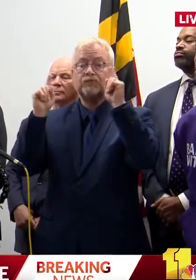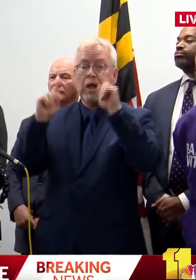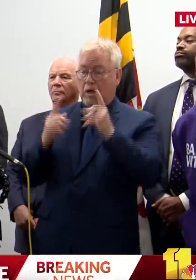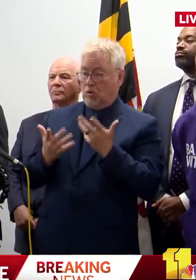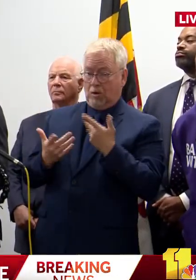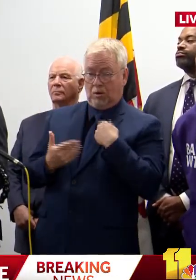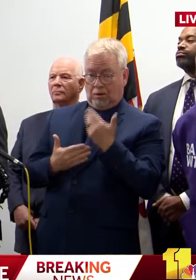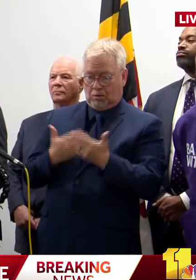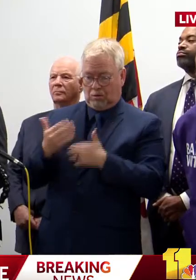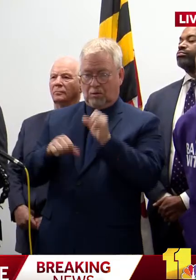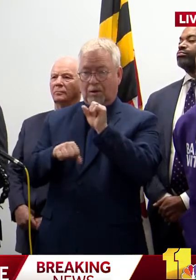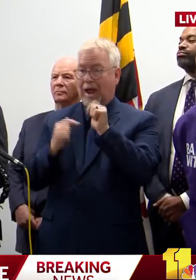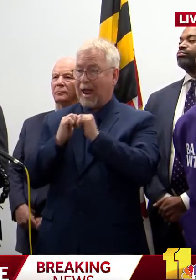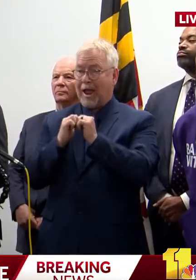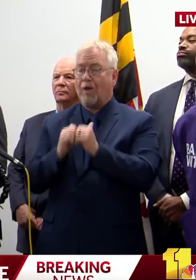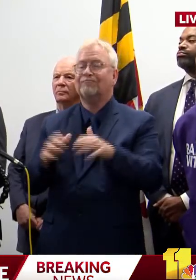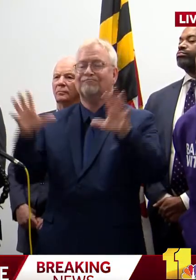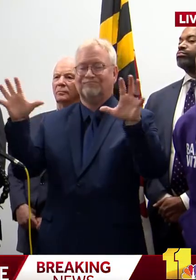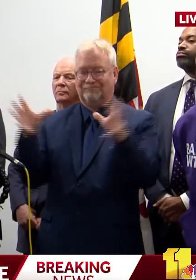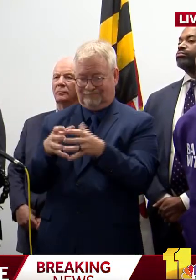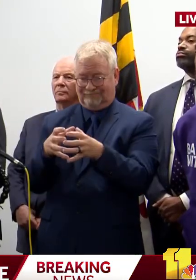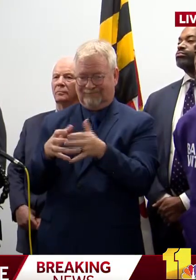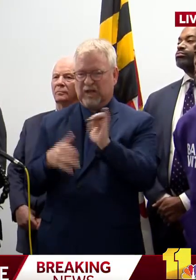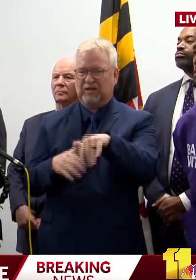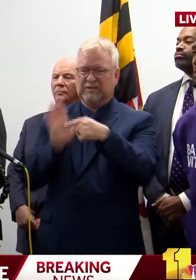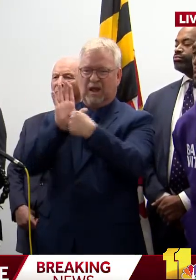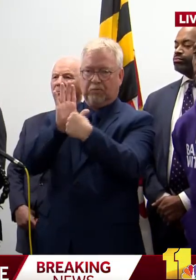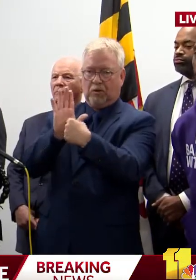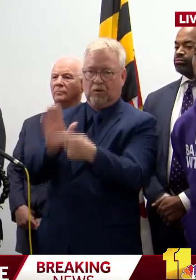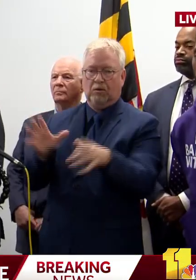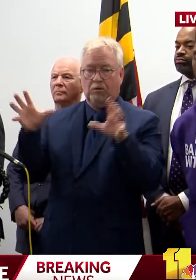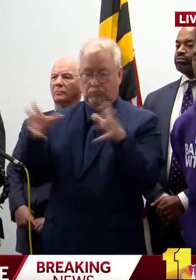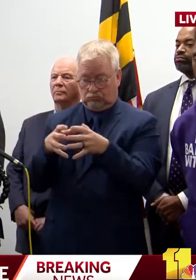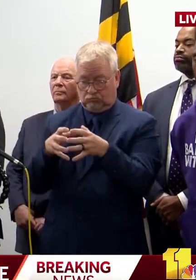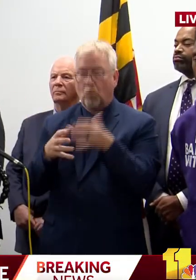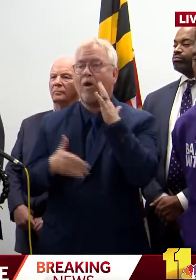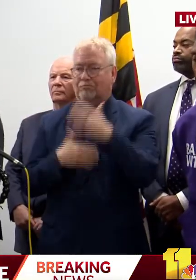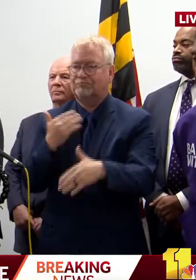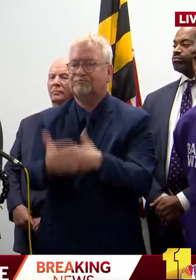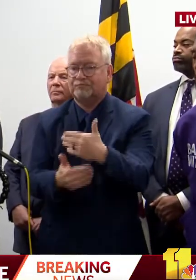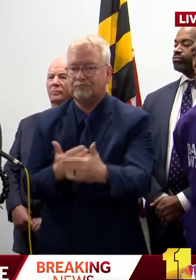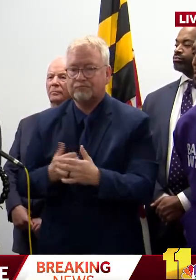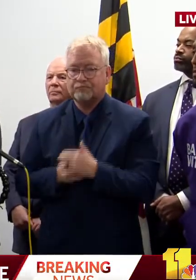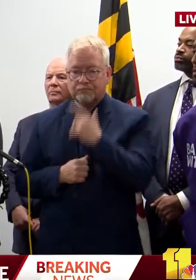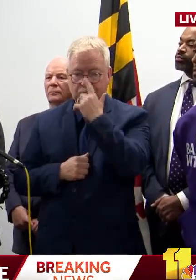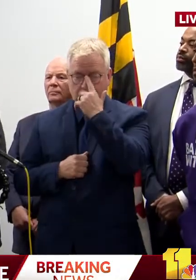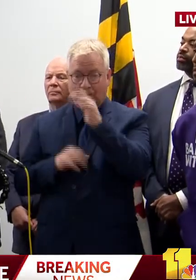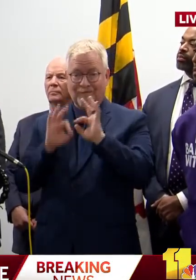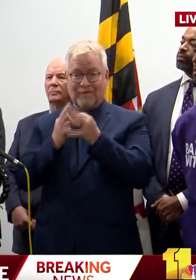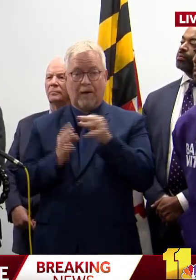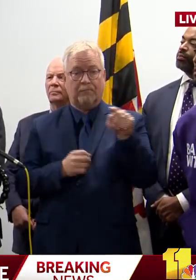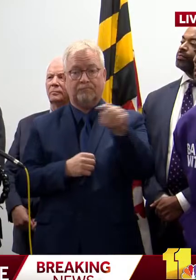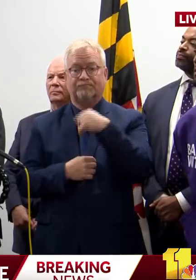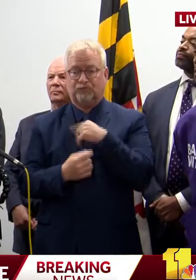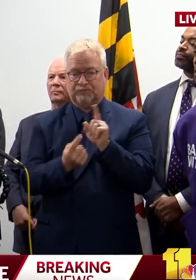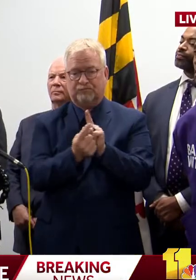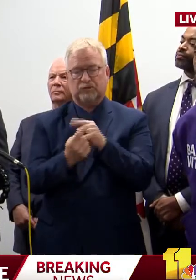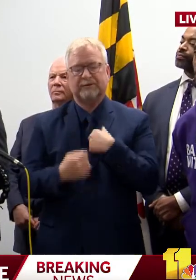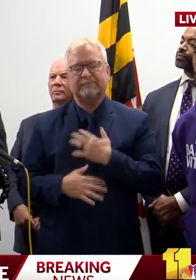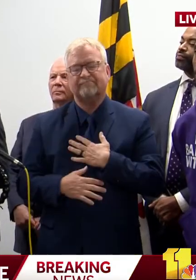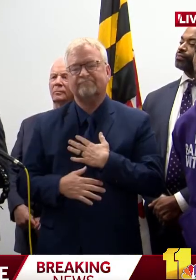that's exactly what is happening here. I met with the families earlier today, and it is really, really